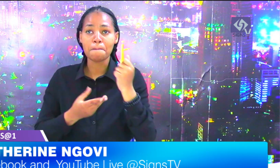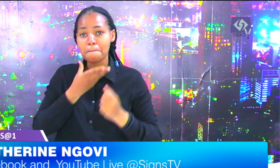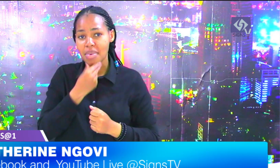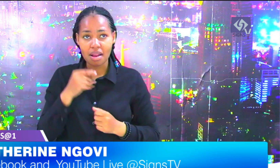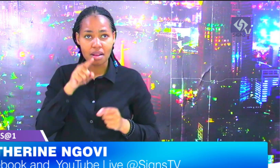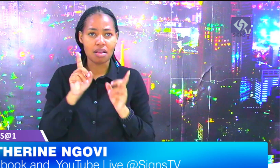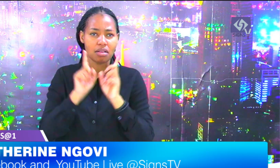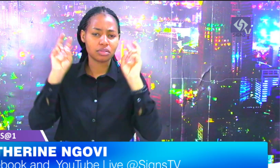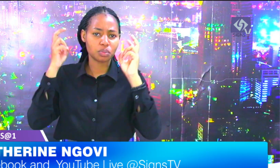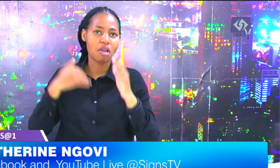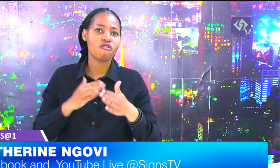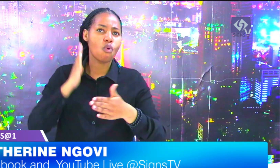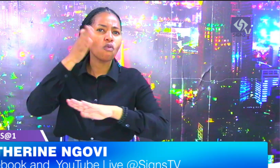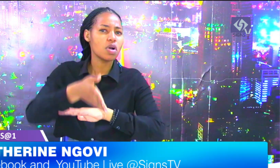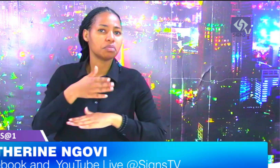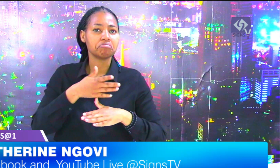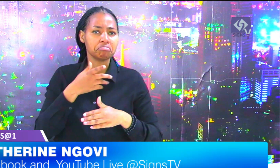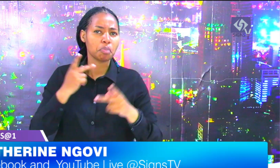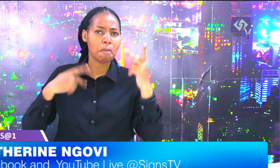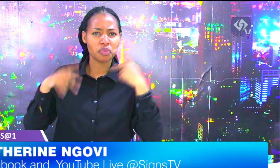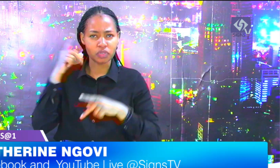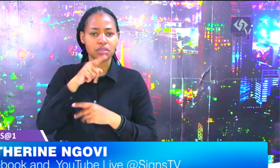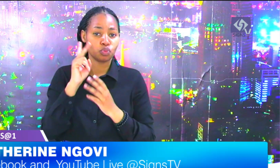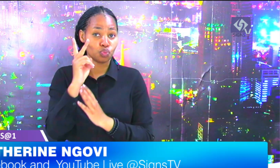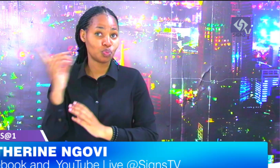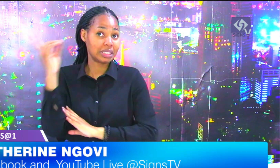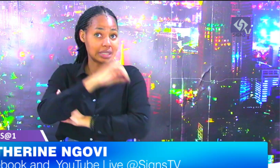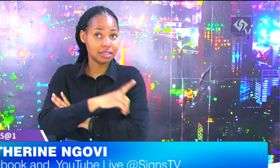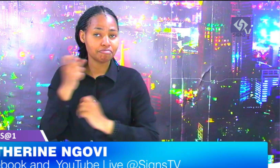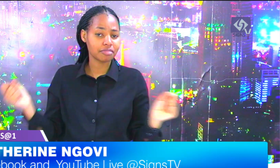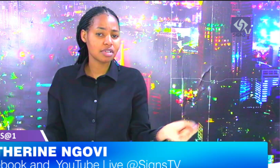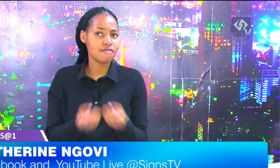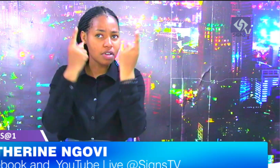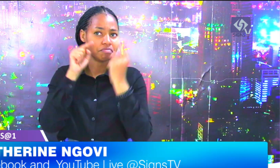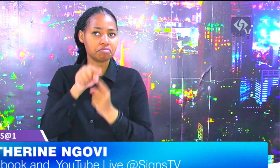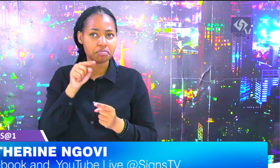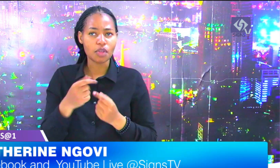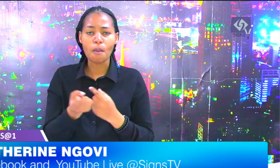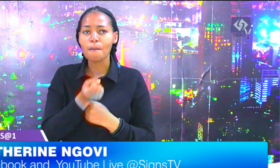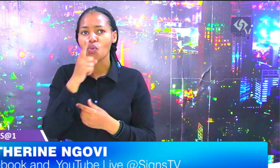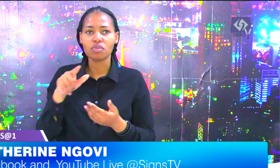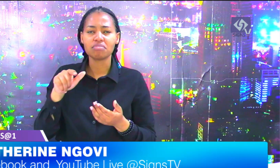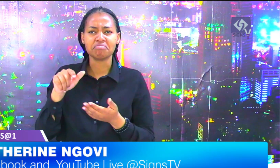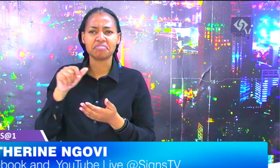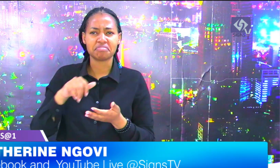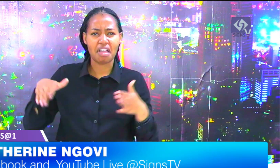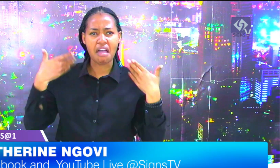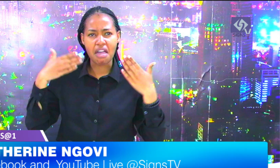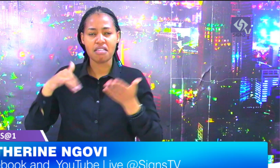Defence Forces participated in the tournament to showcase their skills and compete in the interdepartmental